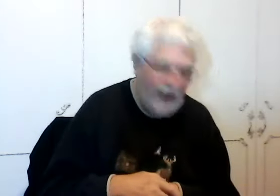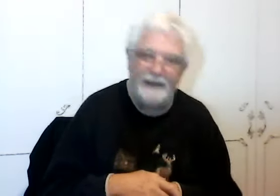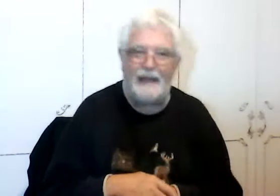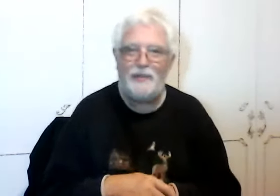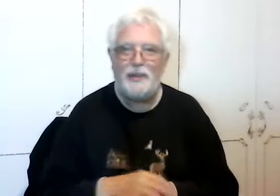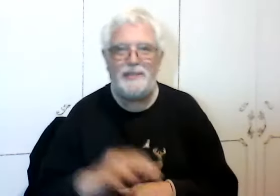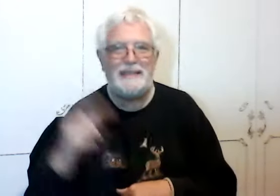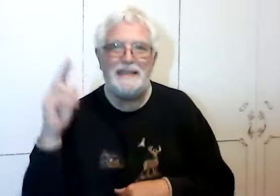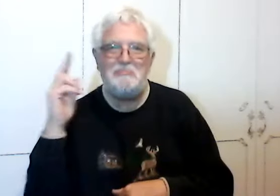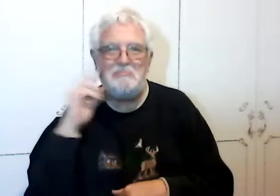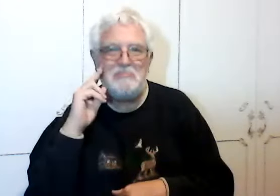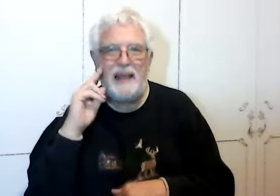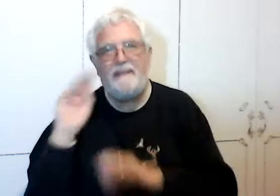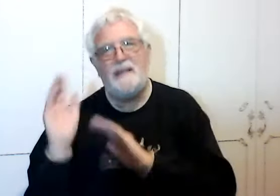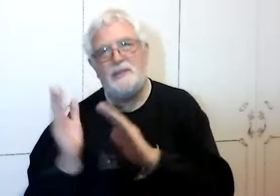Deaf services.